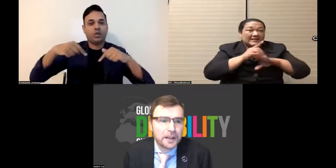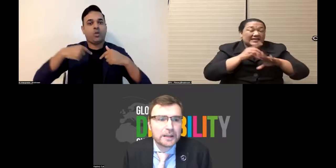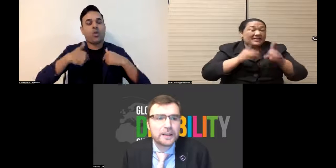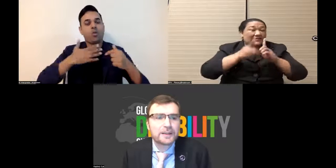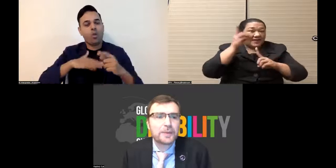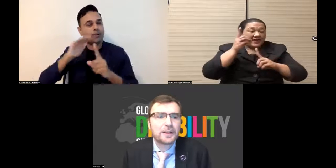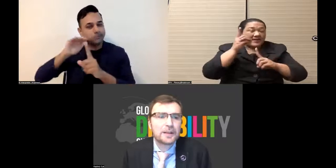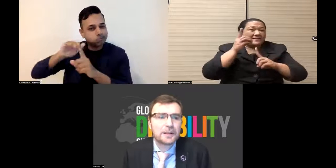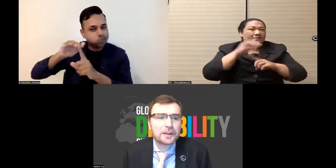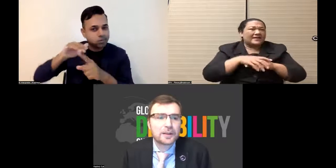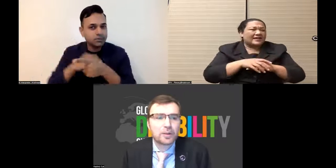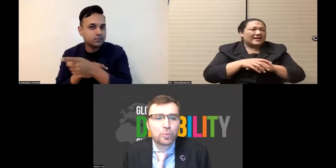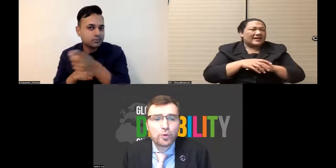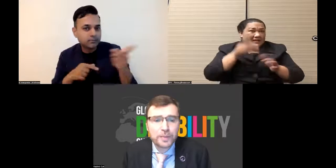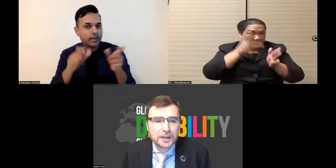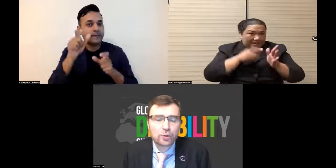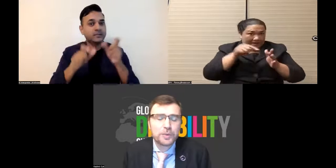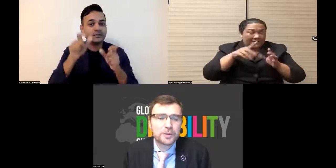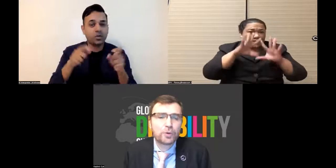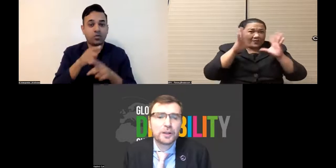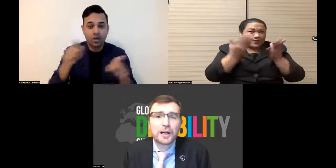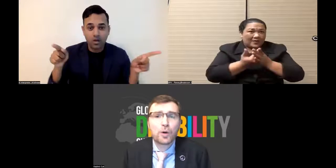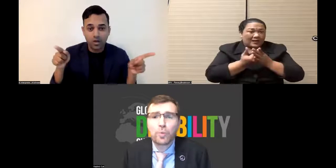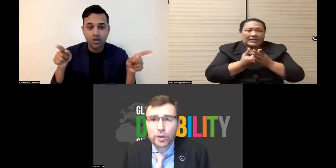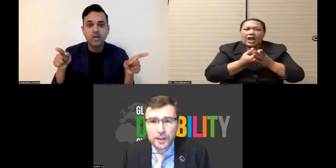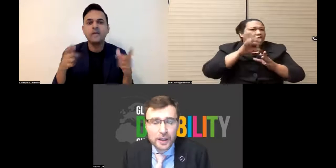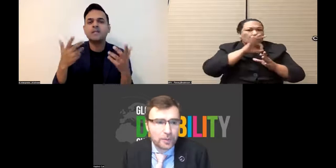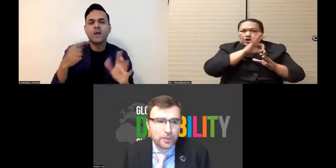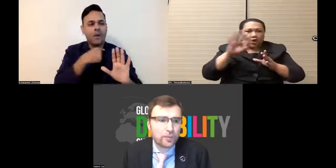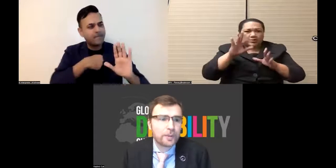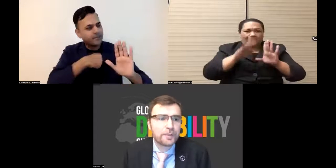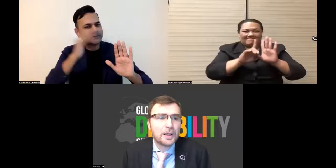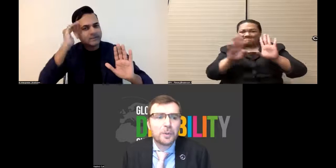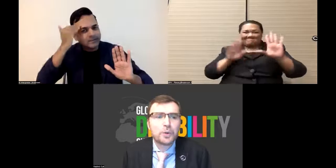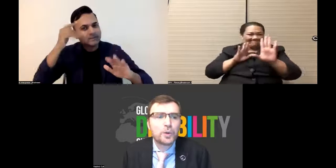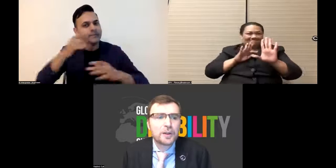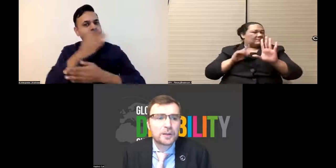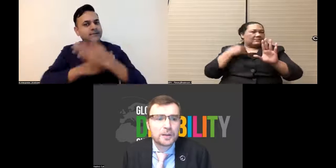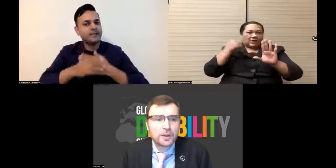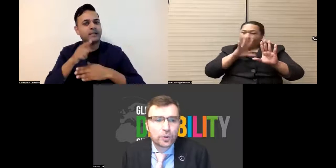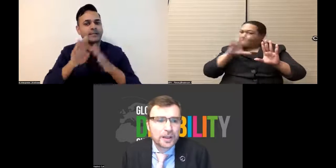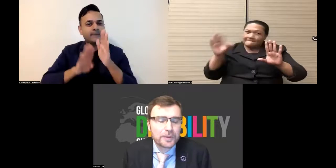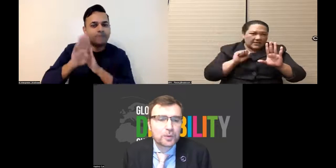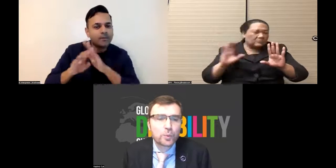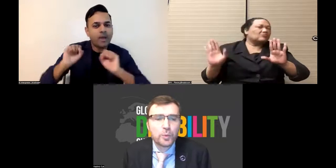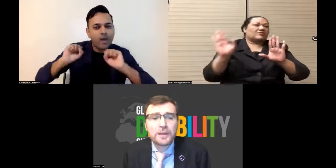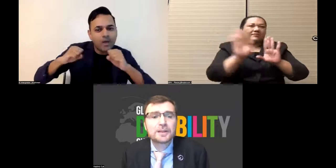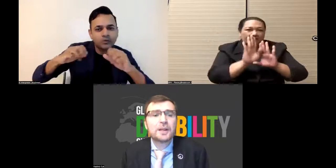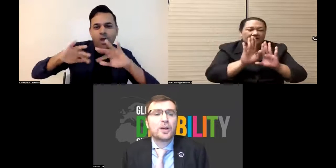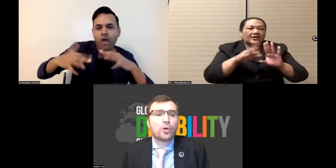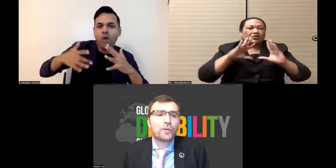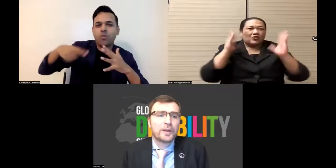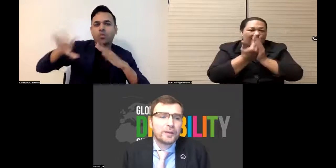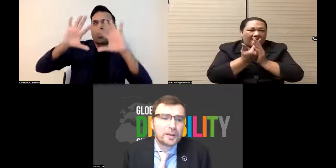forgotten. The disability movement needs to be supported now more than ever before. Between the two summits, we